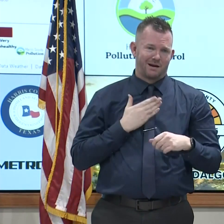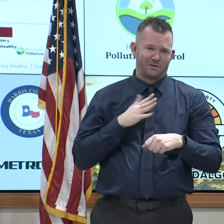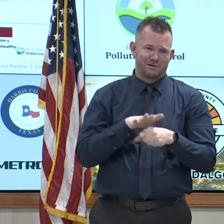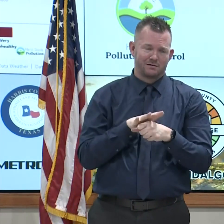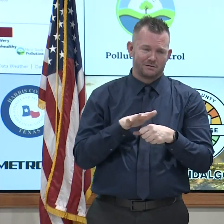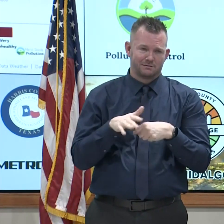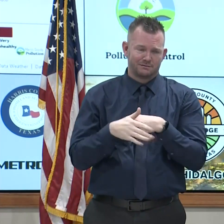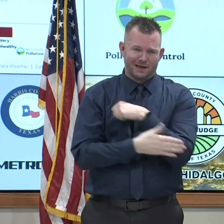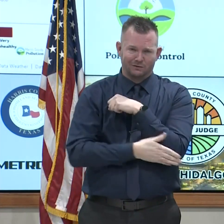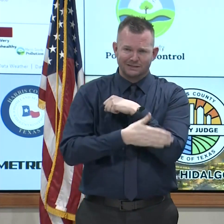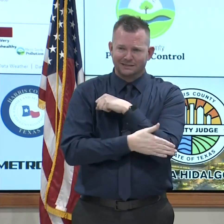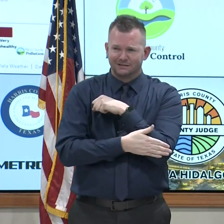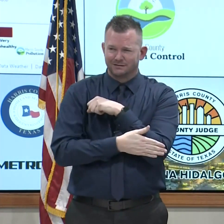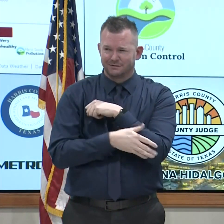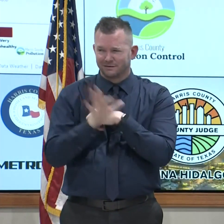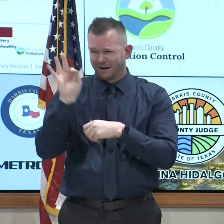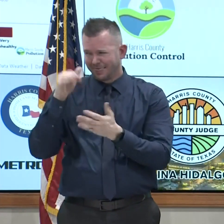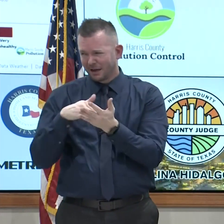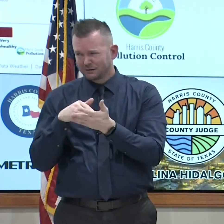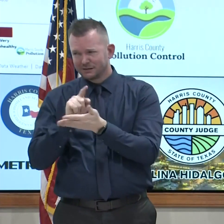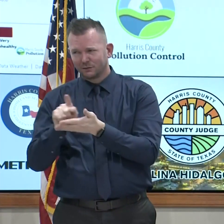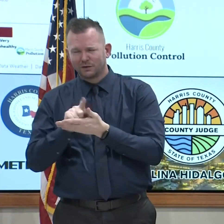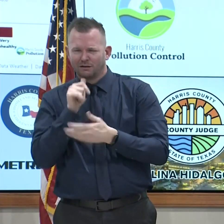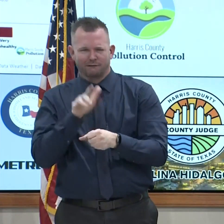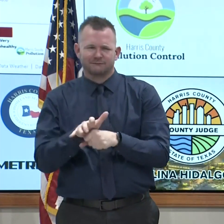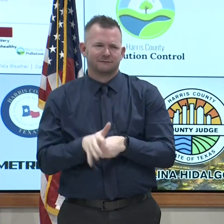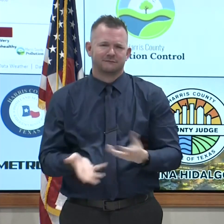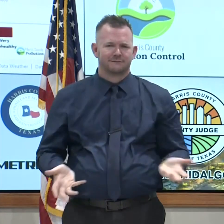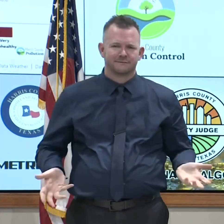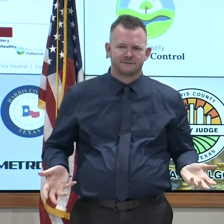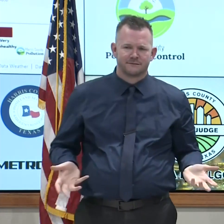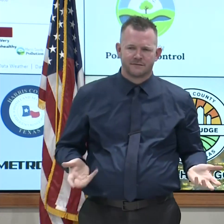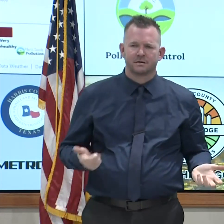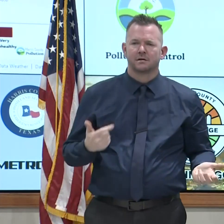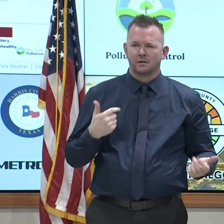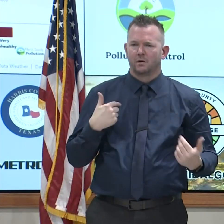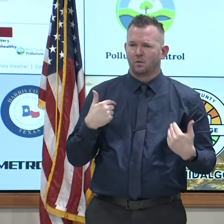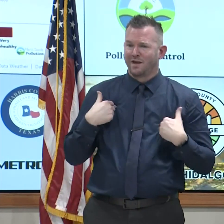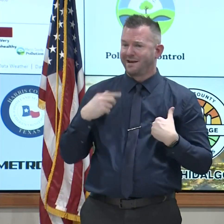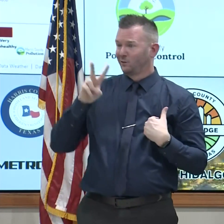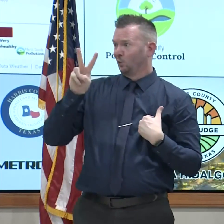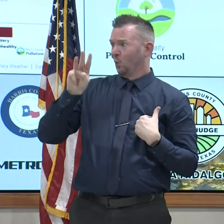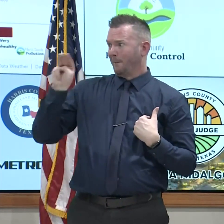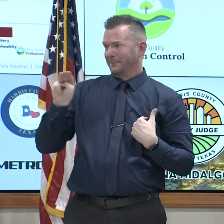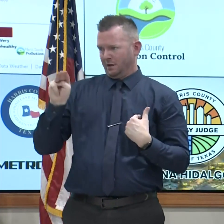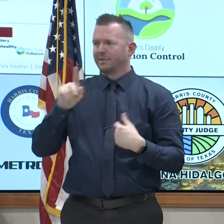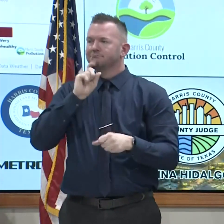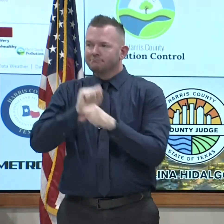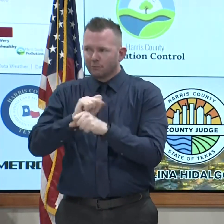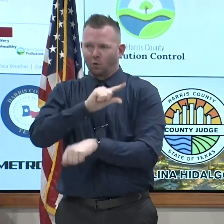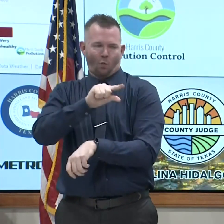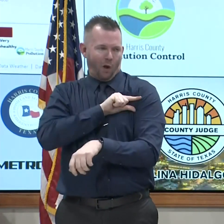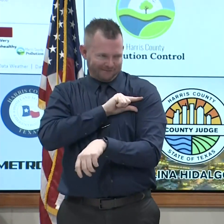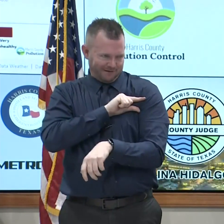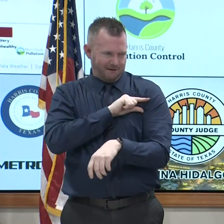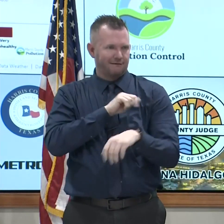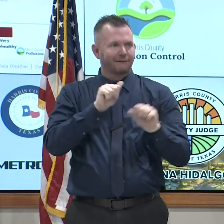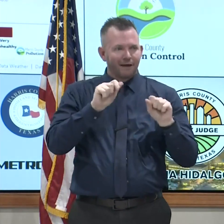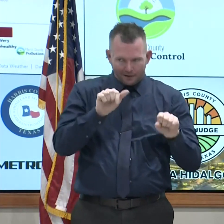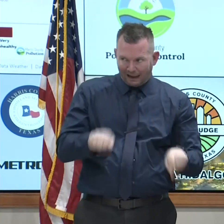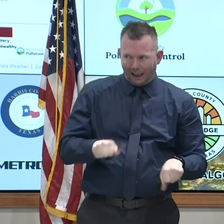for 1A and 1B. And so we are gearing up to be able to distribute up to